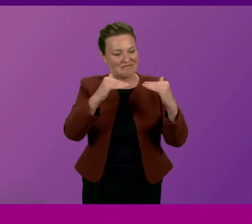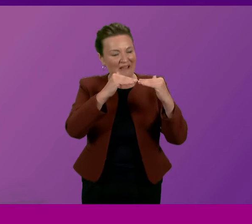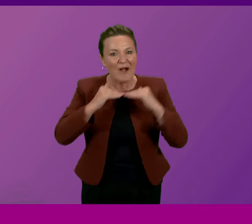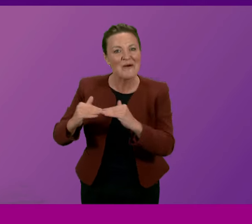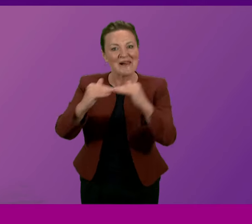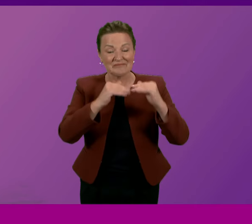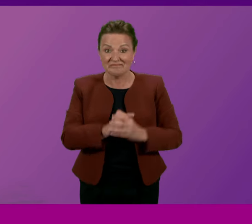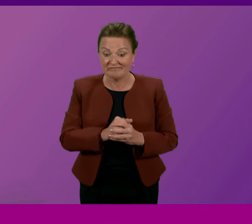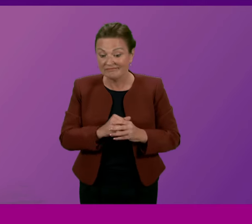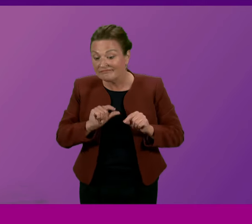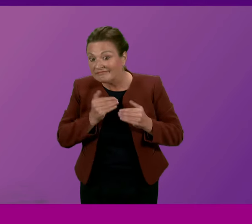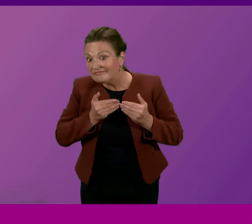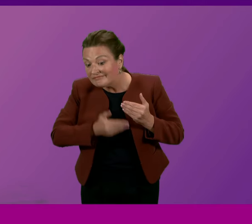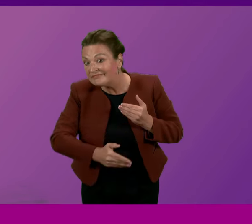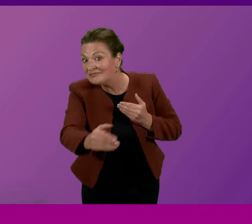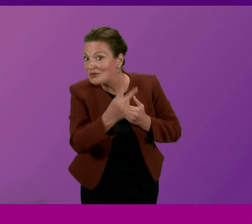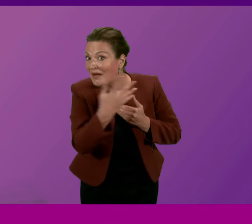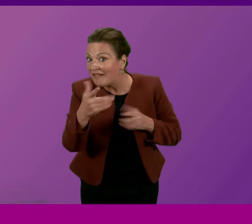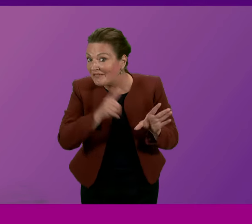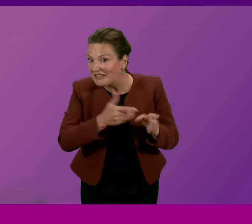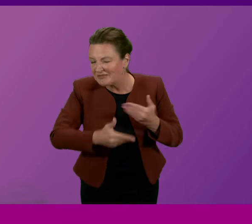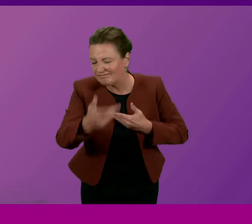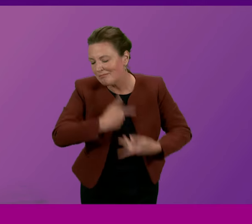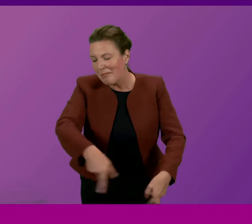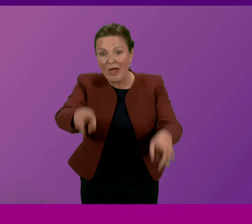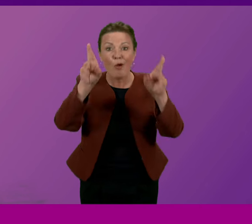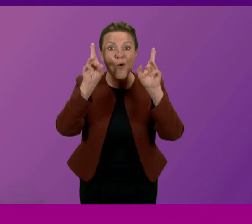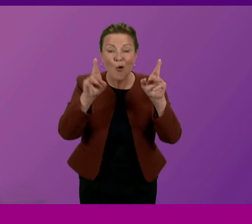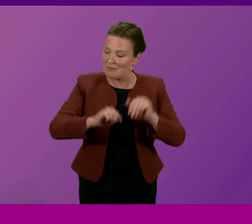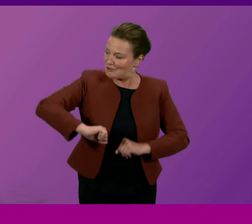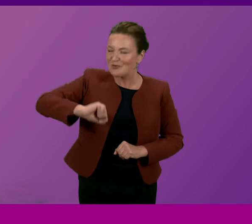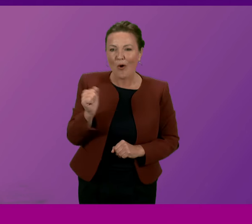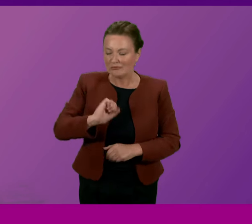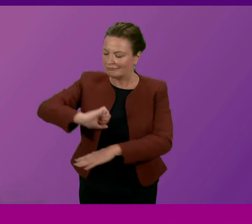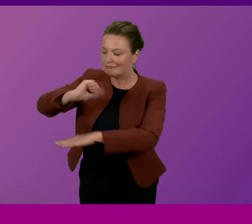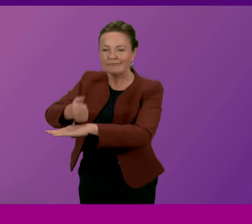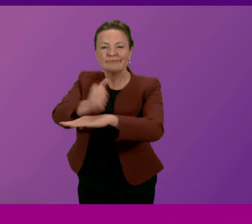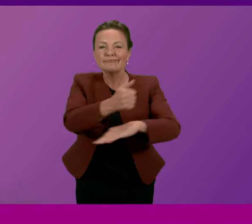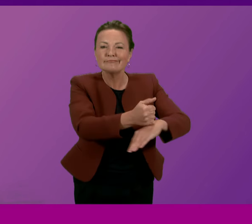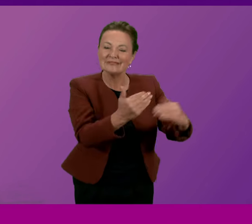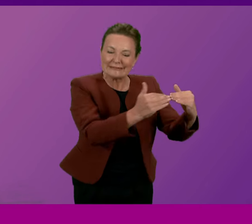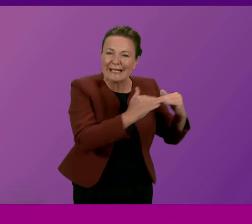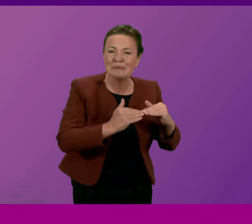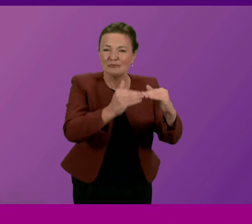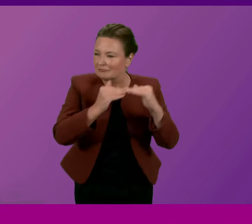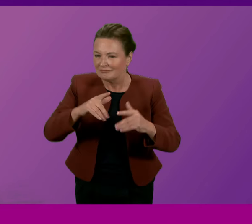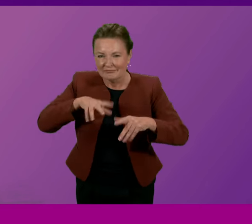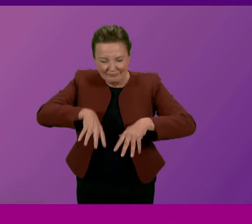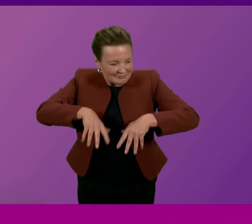century, it is my hope that Scotland's democratic institutions continue to evolve and to break new